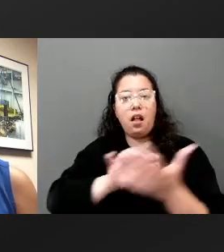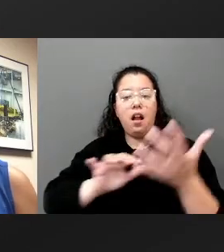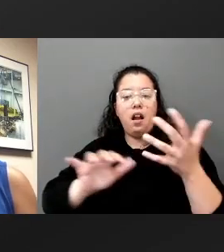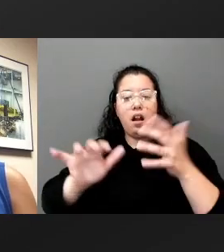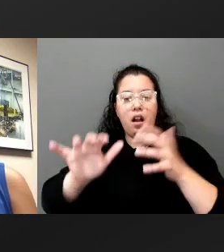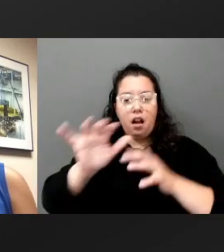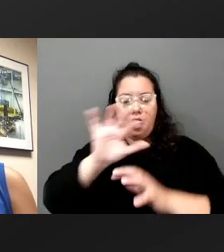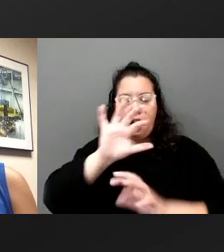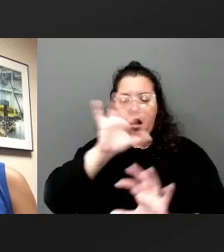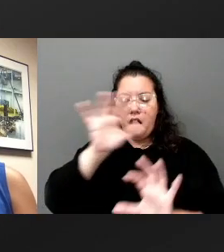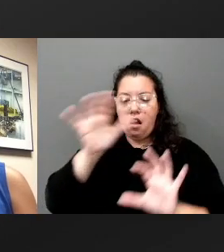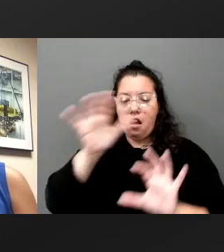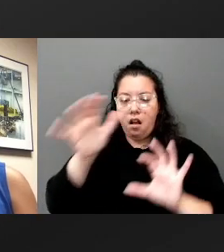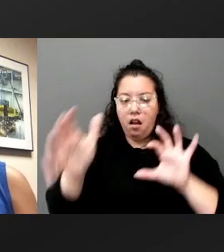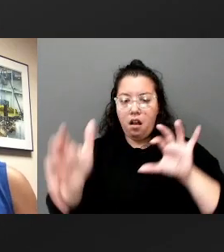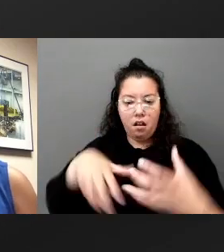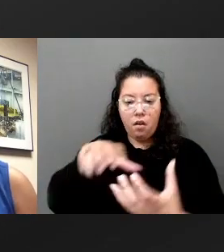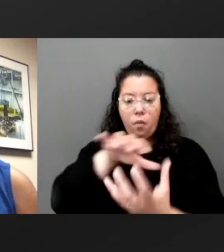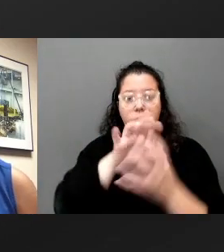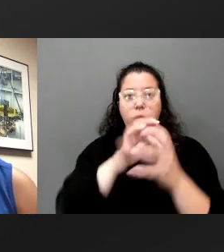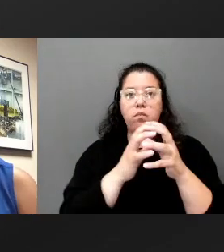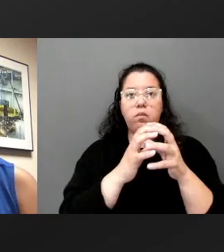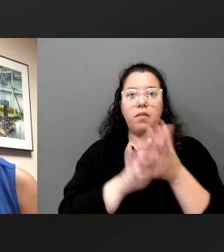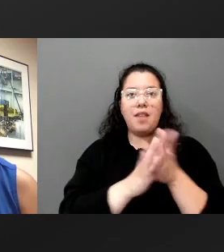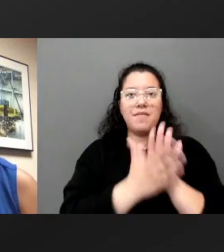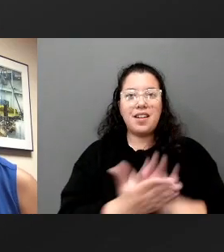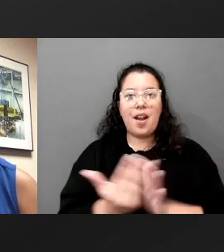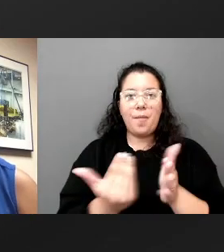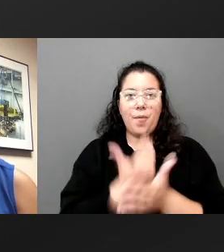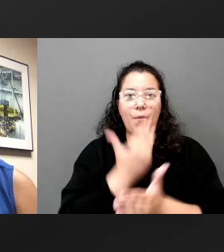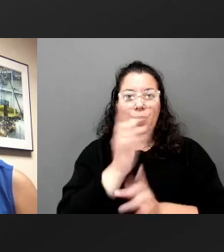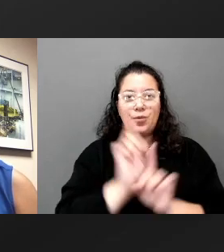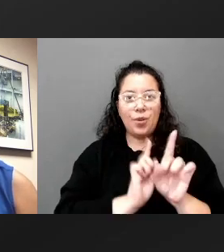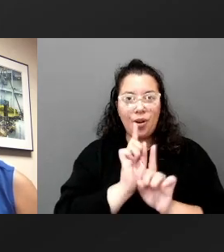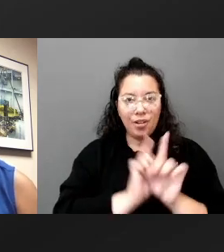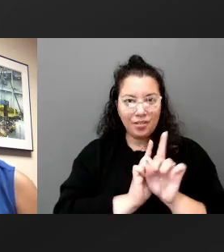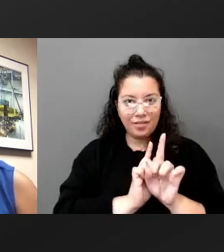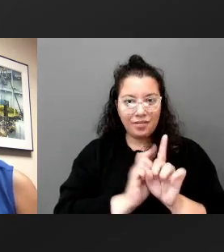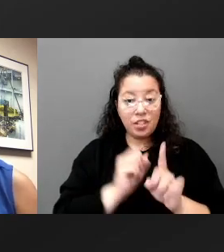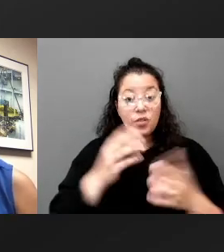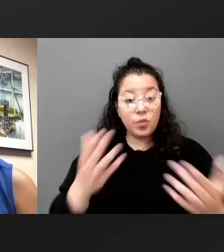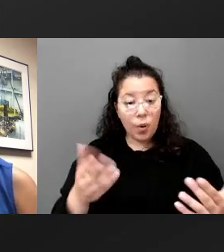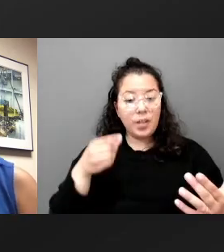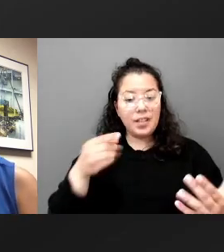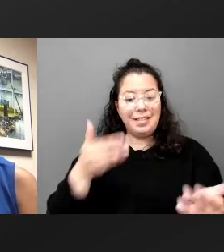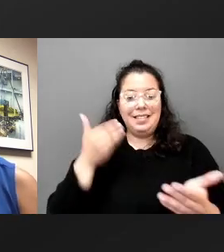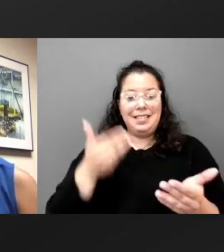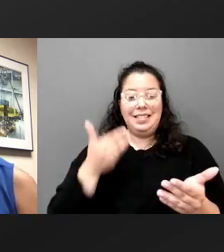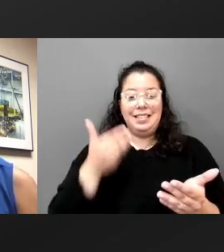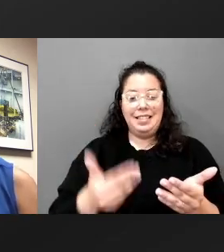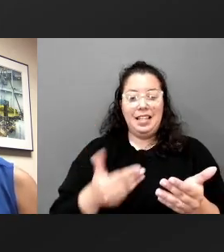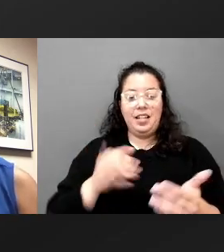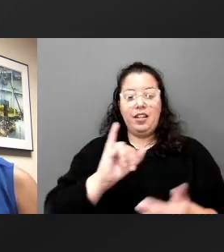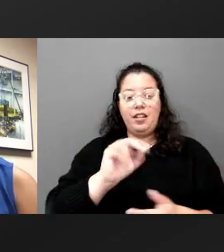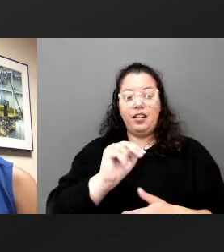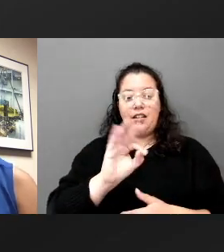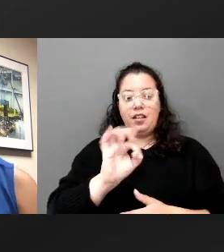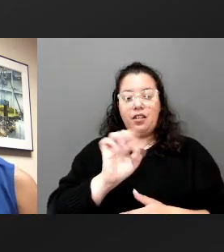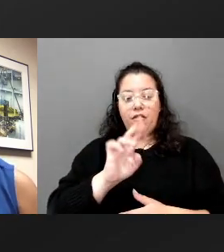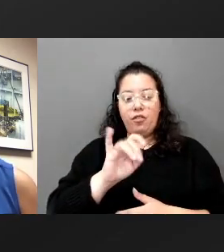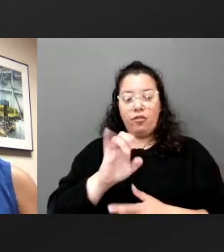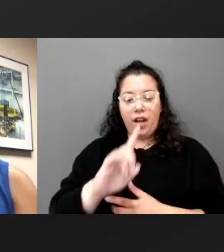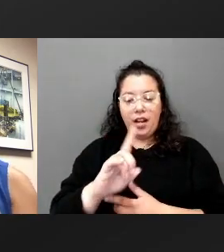stars. So with the infrared images, so this is with the NIRCam instrument, near infrared light, you are able